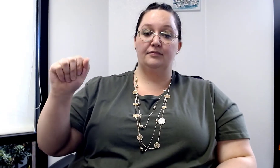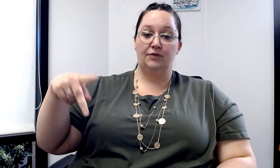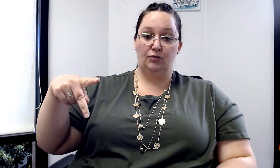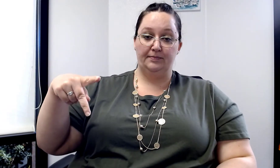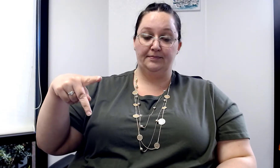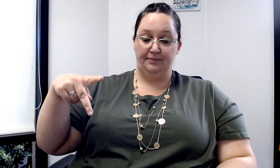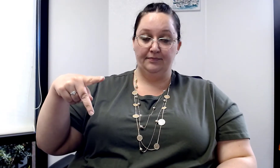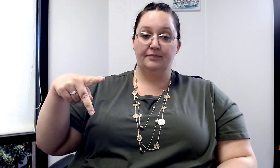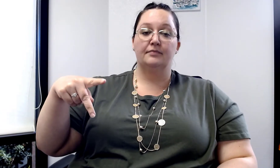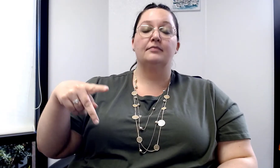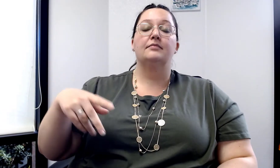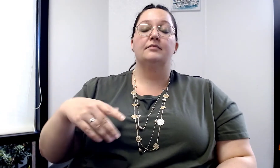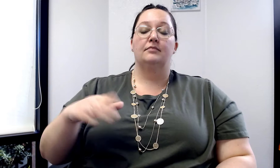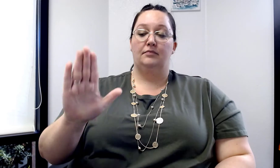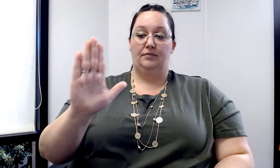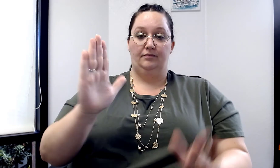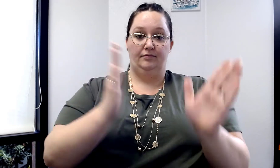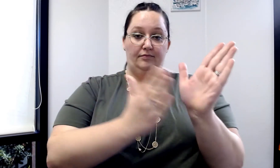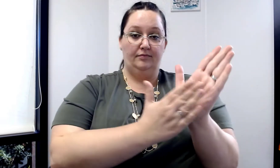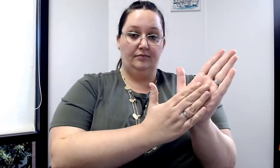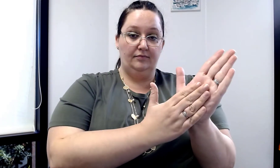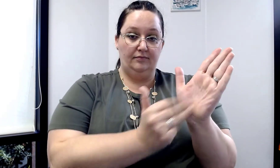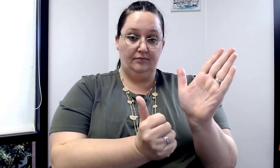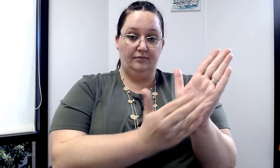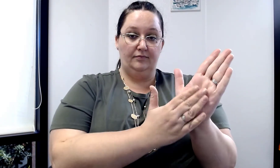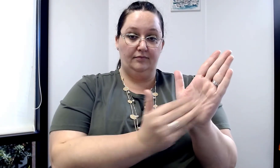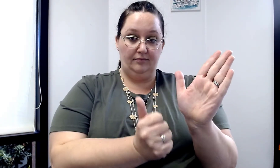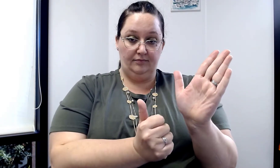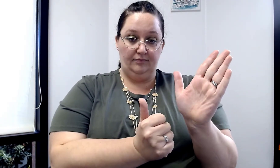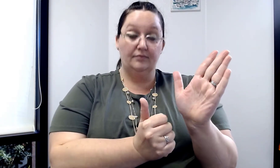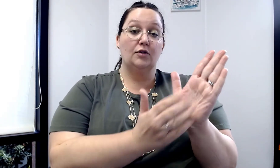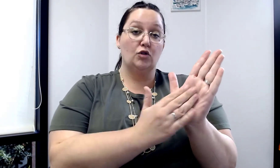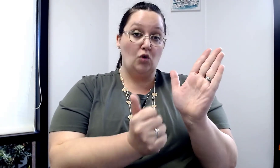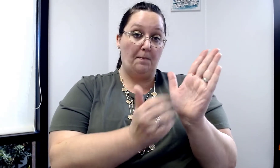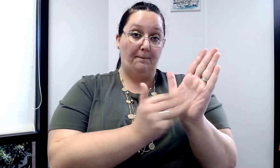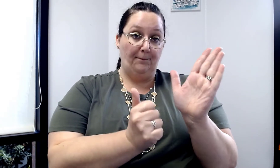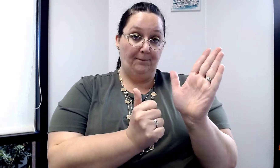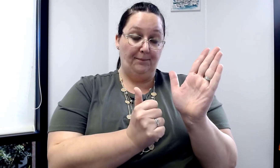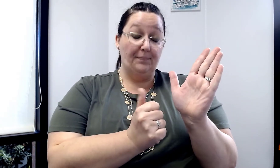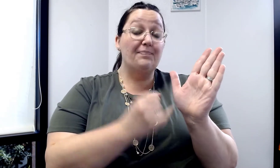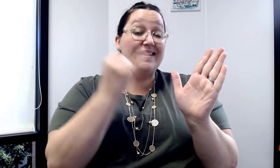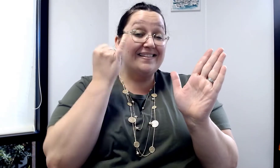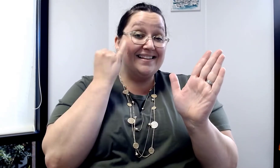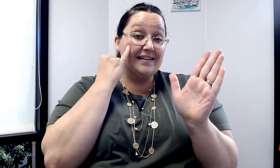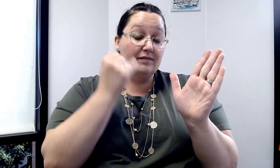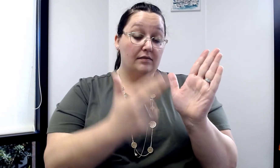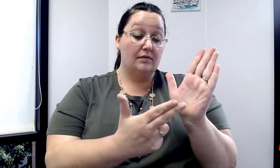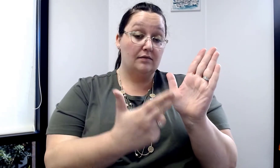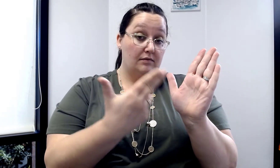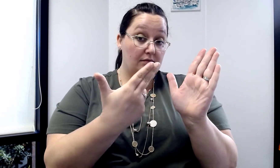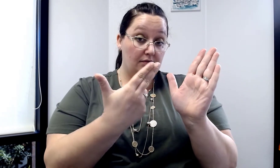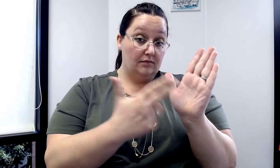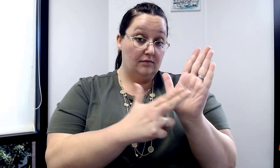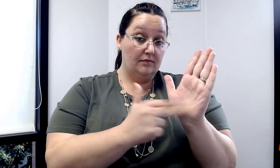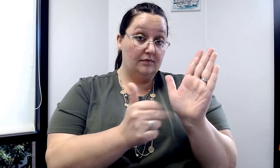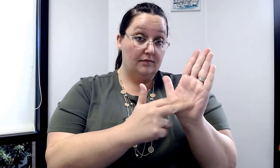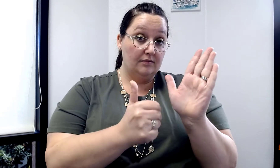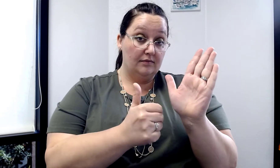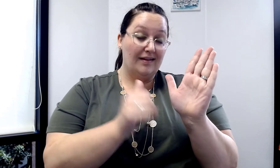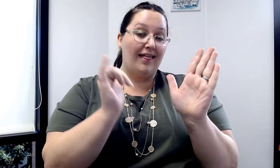28 is the sign soap. You're going to use your open B to an open A. But if you use an open